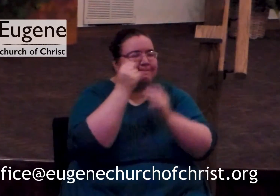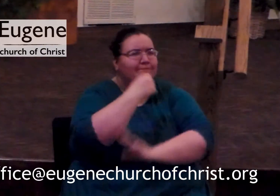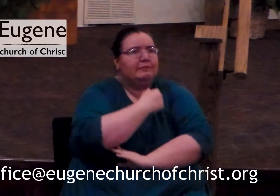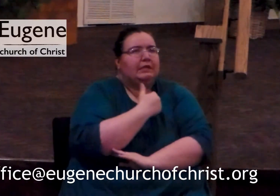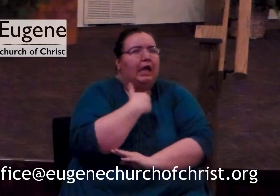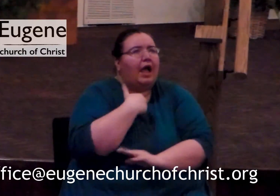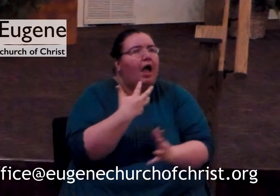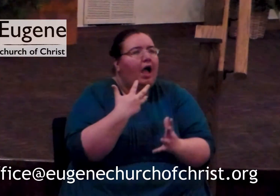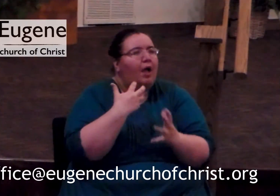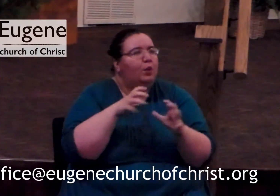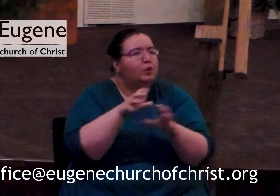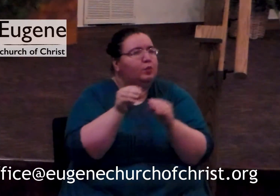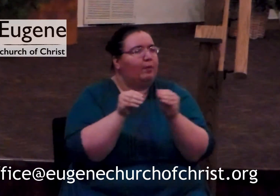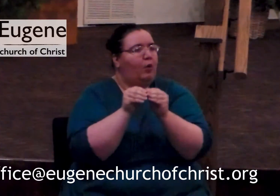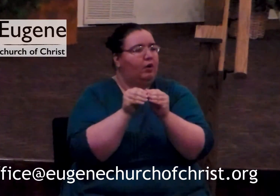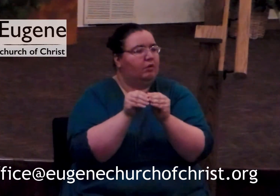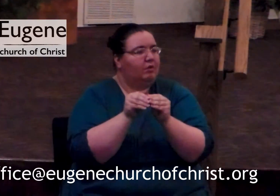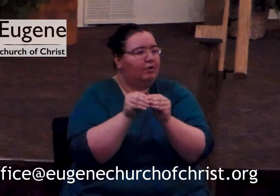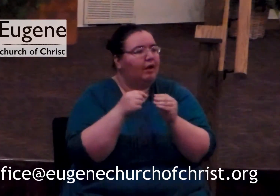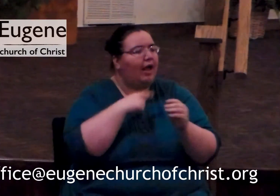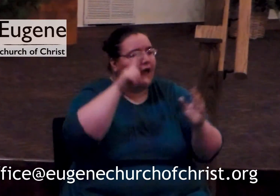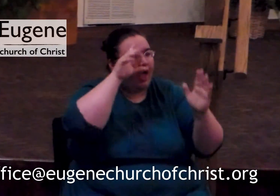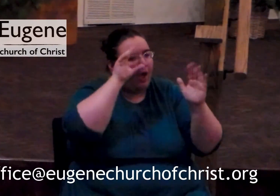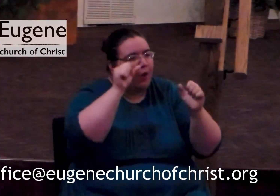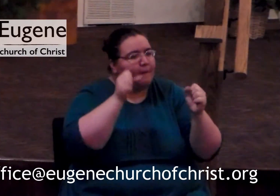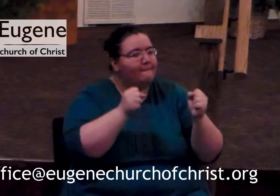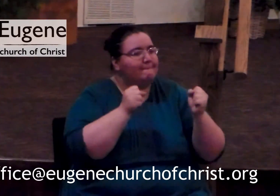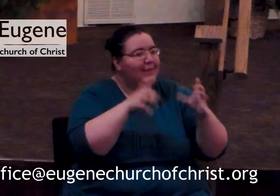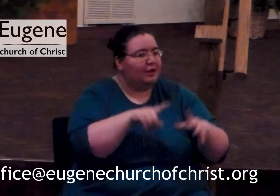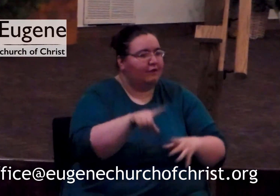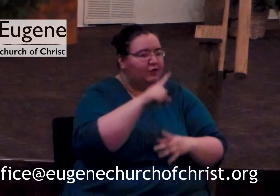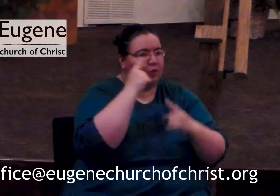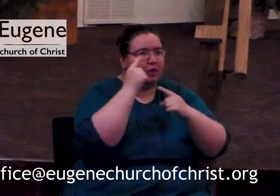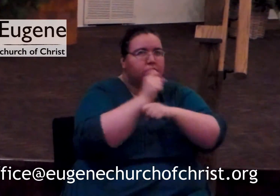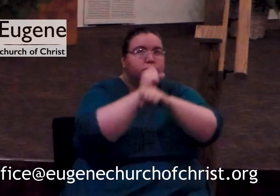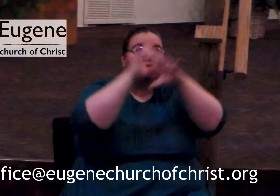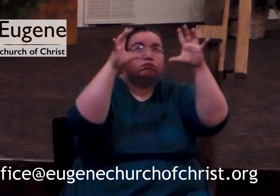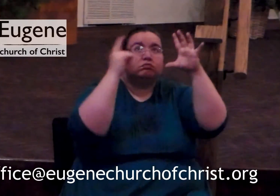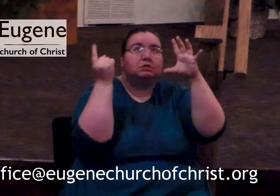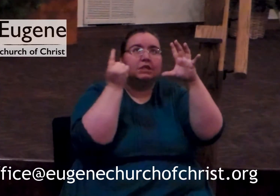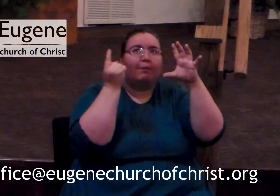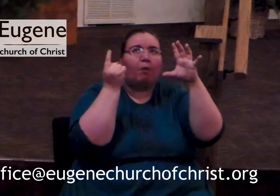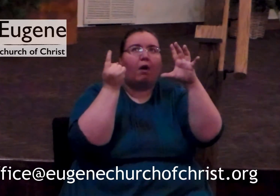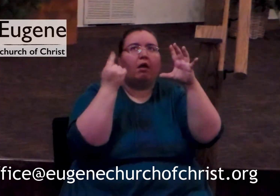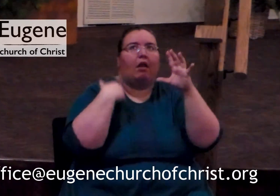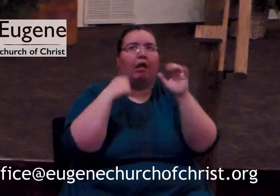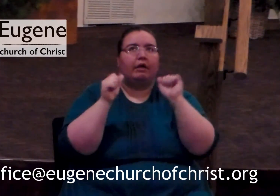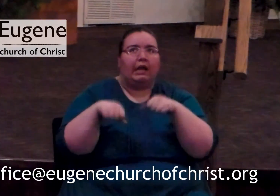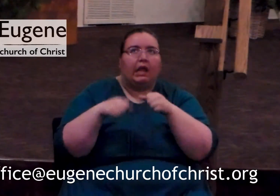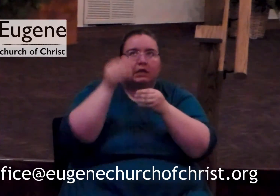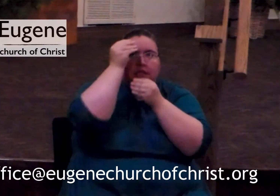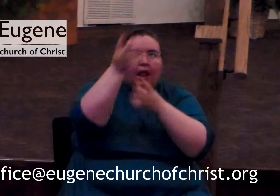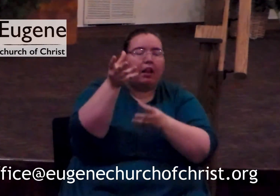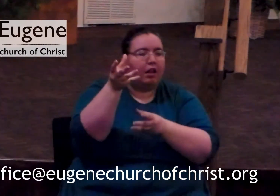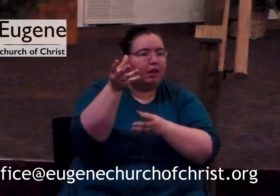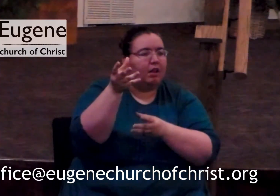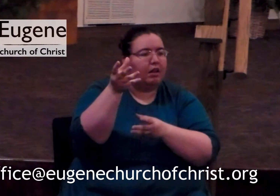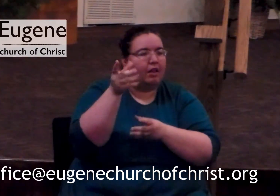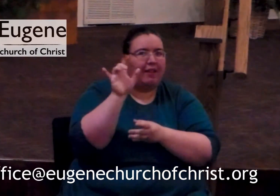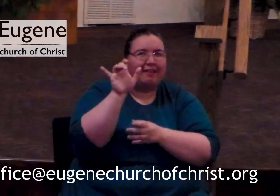hope a lot of us are thinking right now of somebody who needs to have the seed sown in their lives. Somebody who needs to hear this